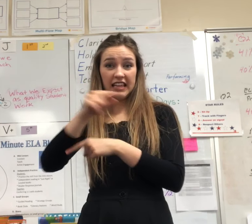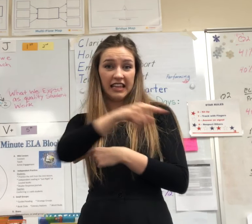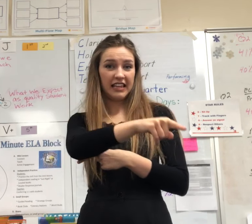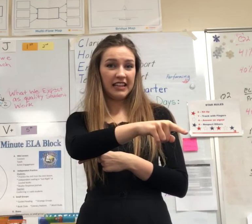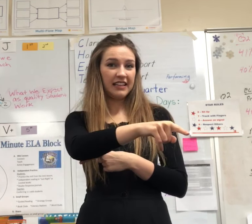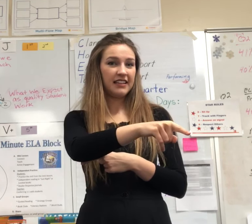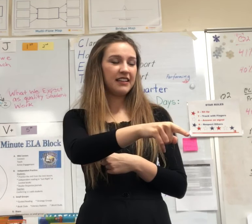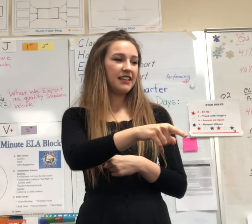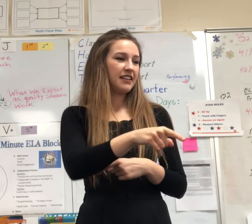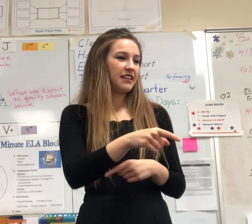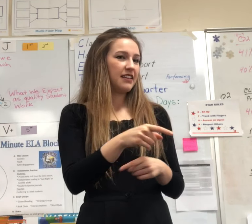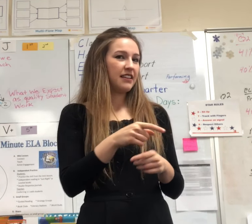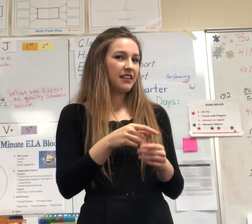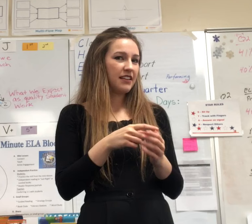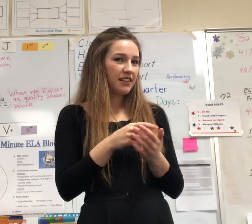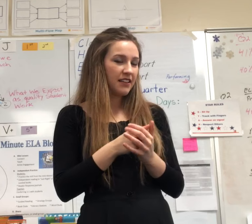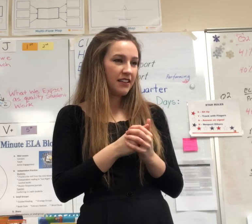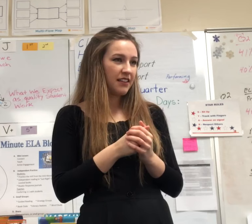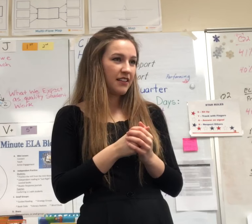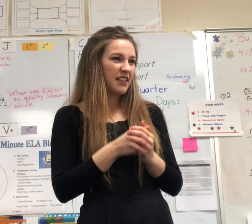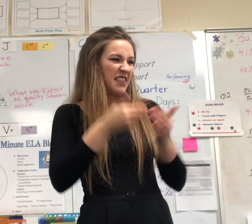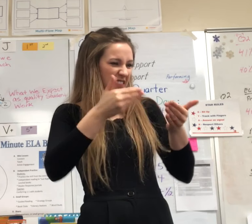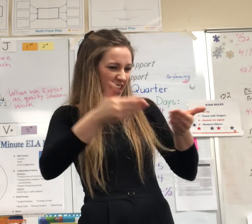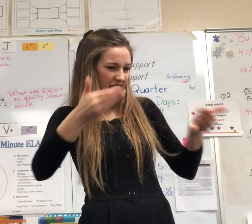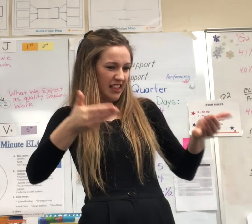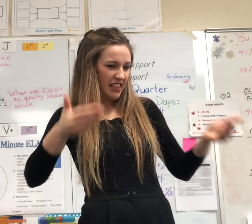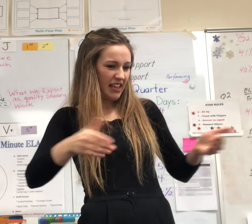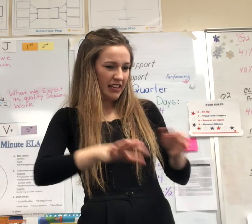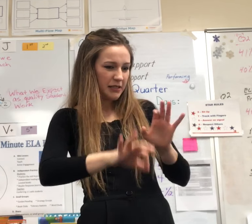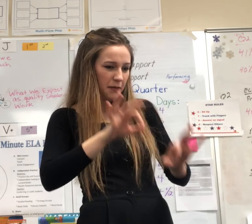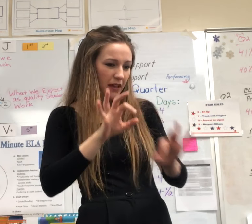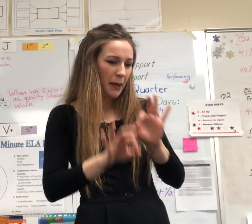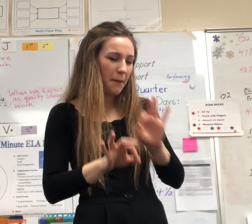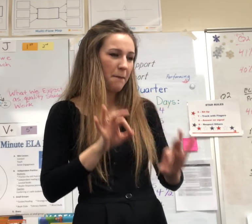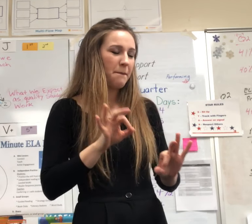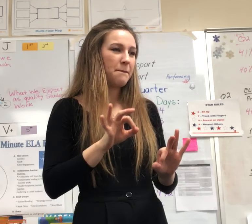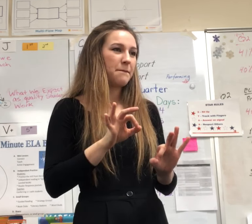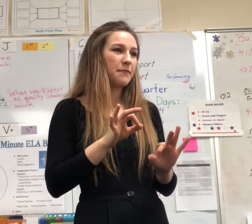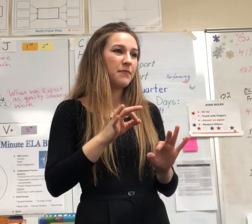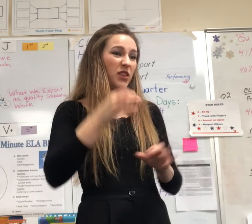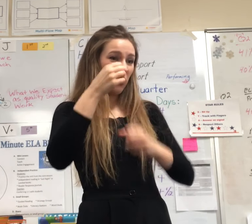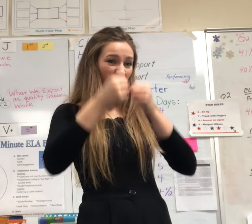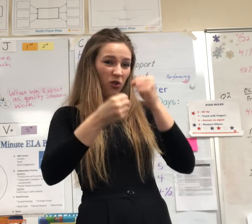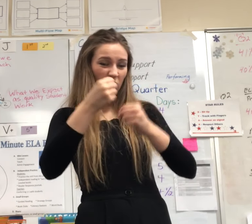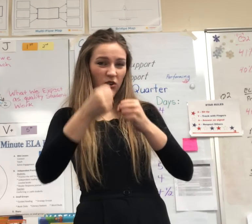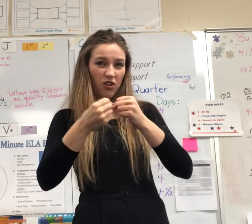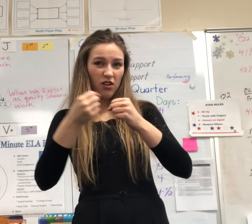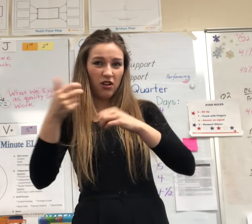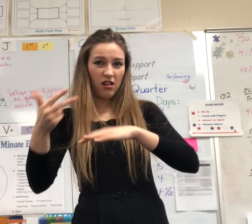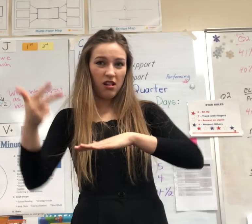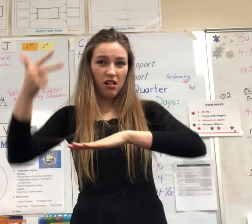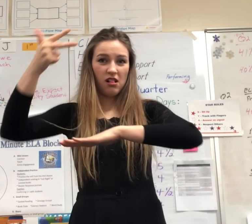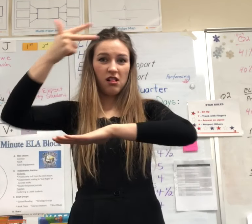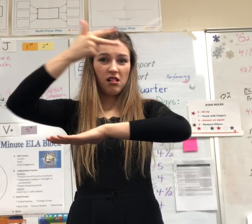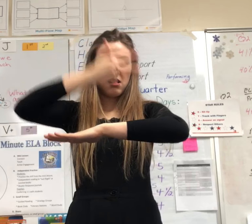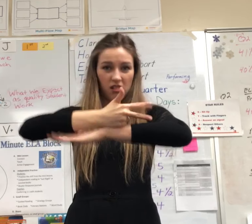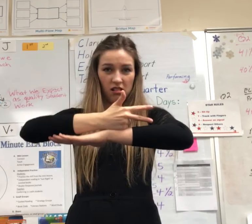Pick up the materials. Place your vehicle on the long flat workspace assigned